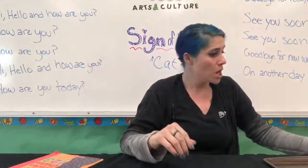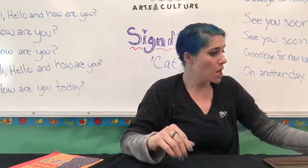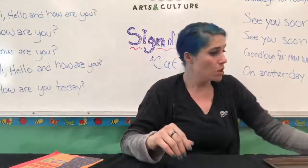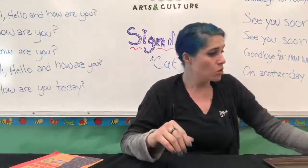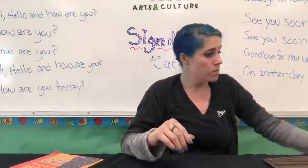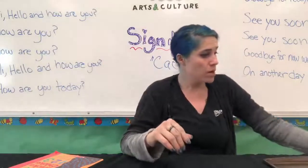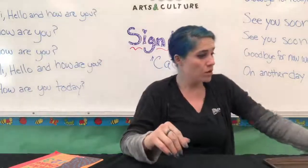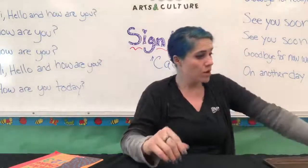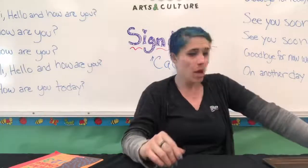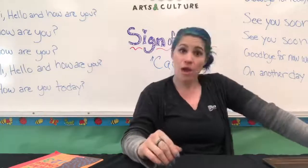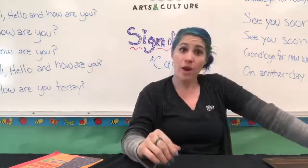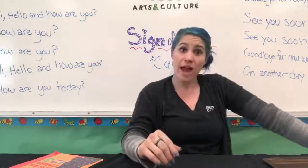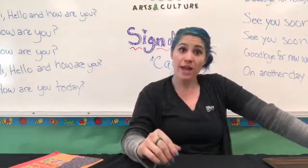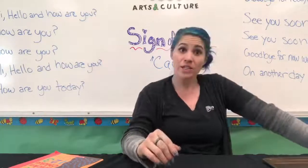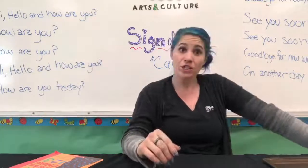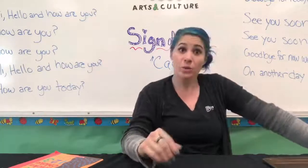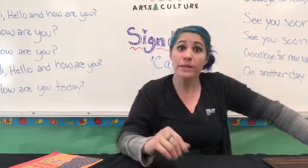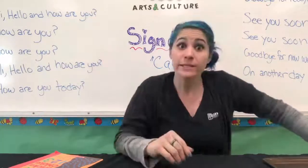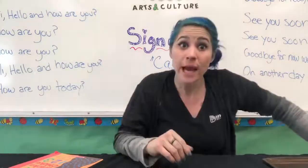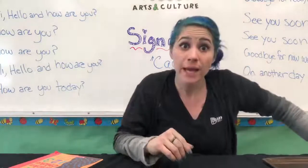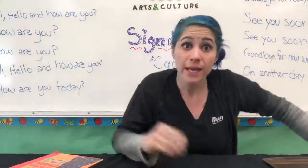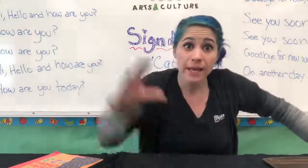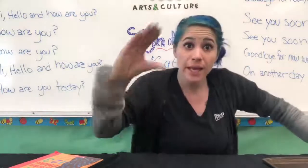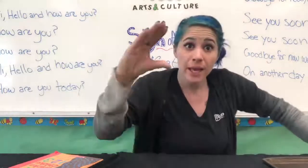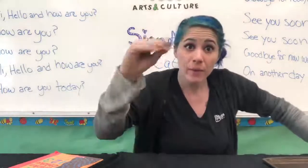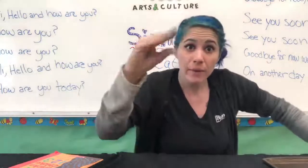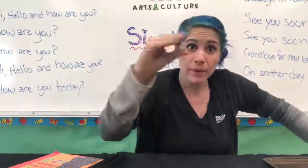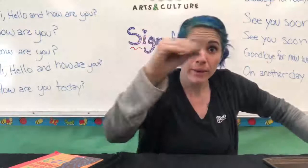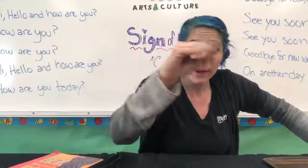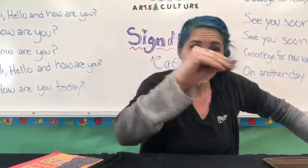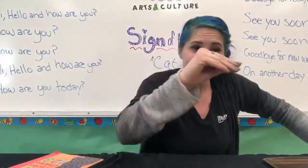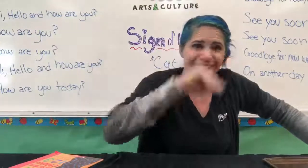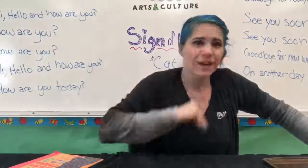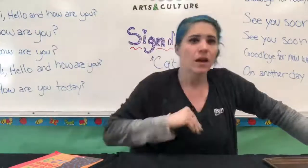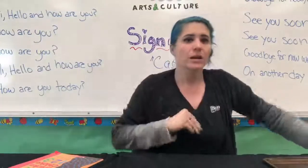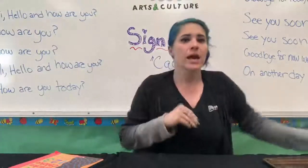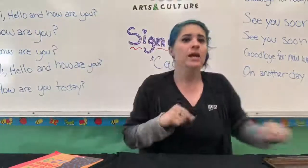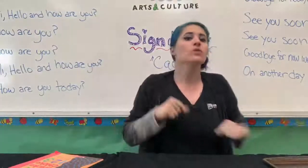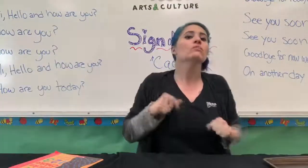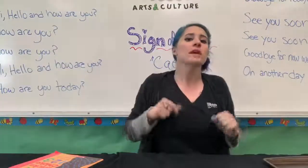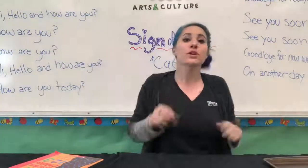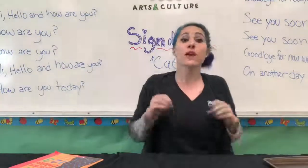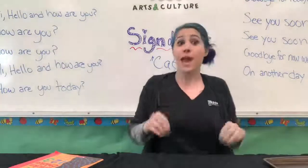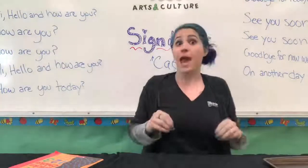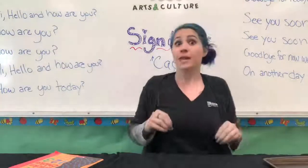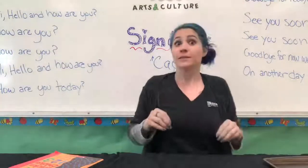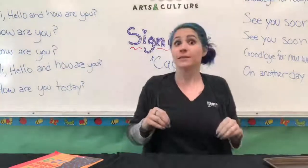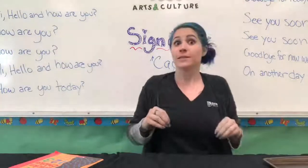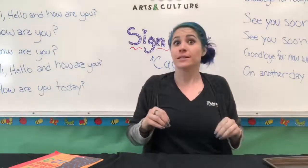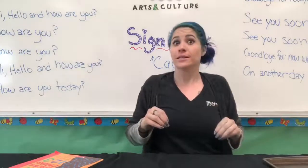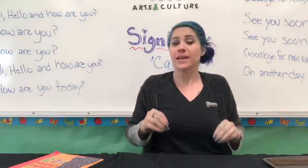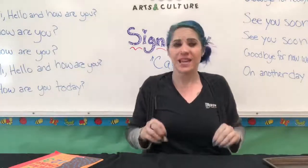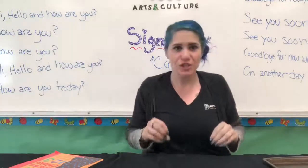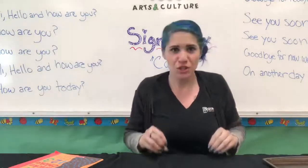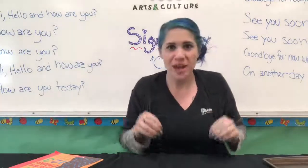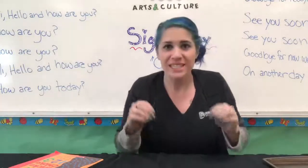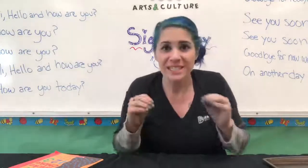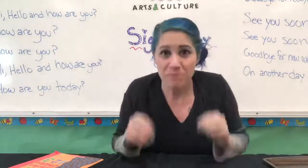Can you make your hand into a duck? Quack, quack, quack, quack, quack. Can you make your hand into a